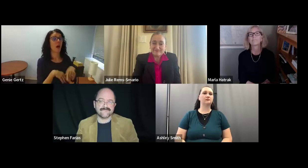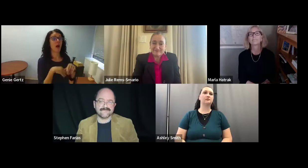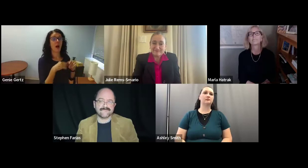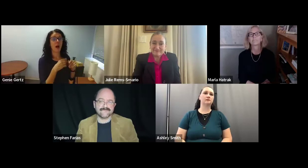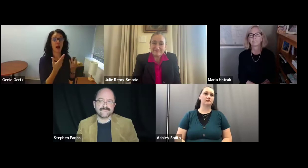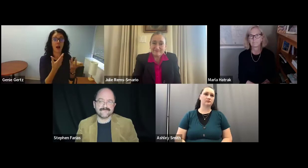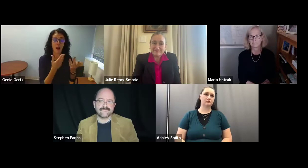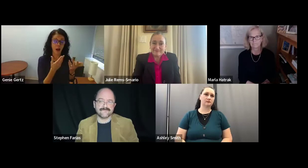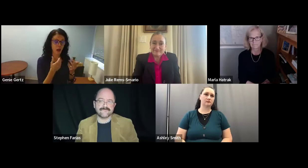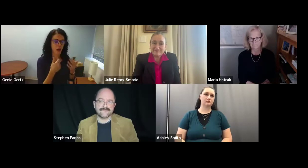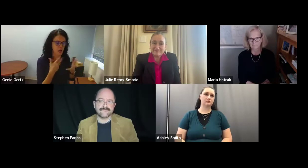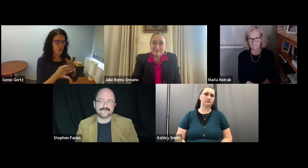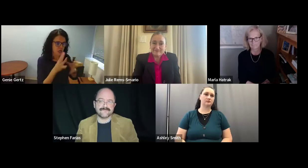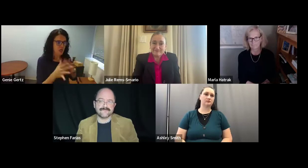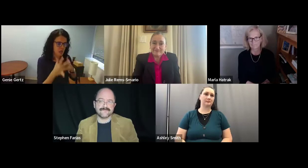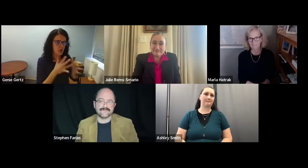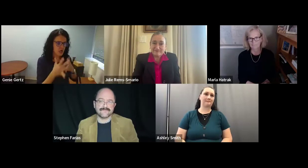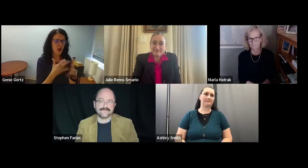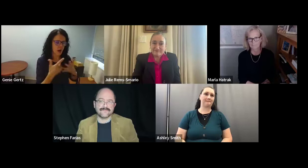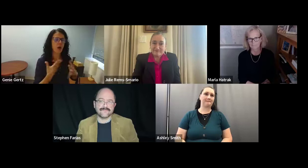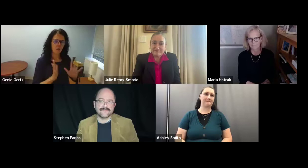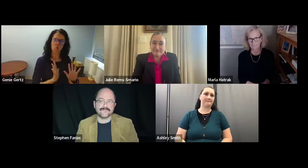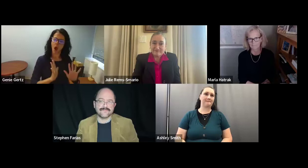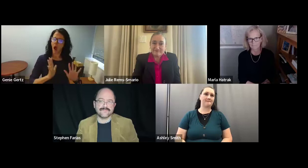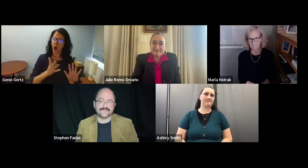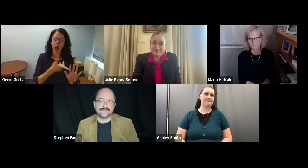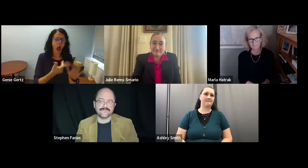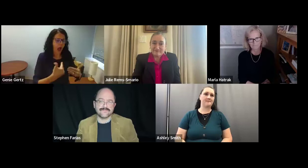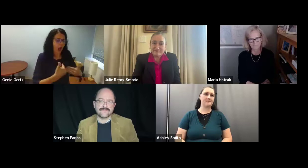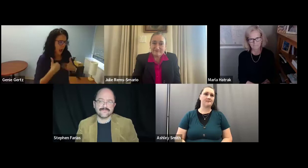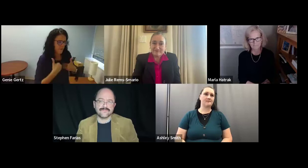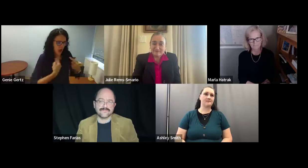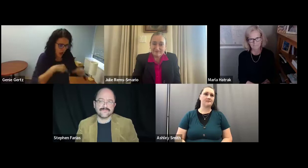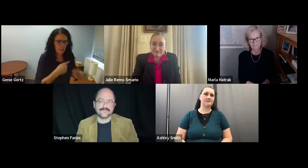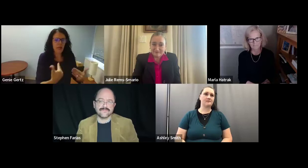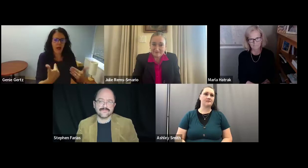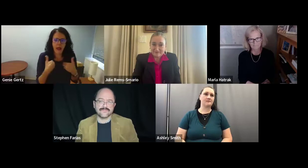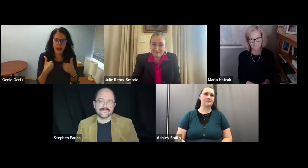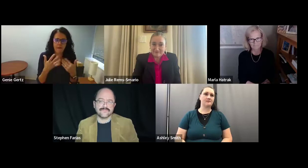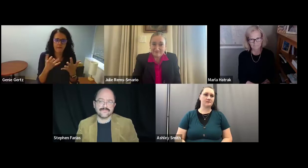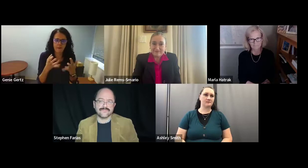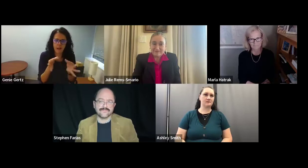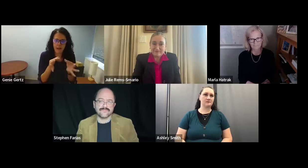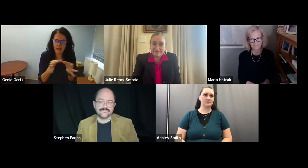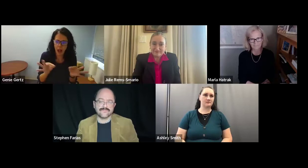daughter 2, and I'm signing, and this child